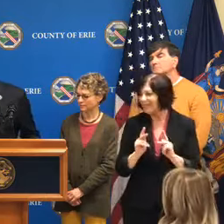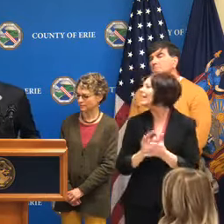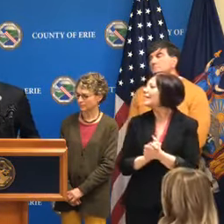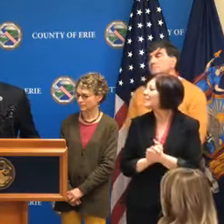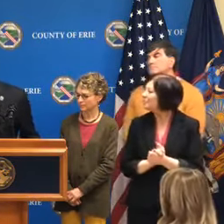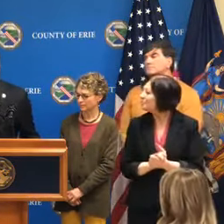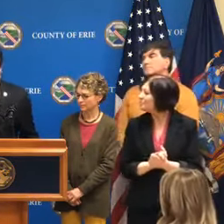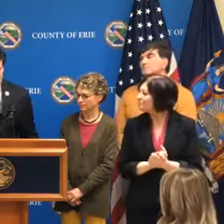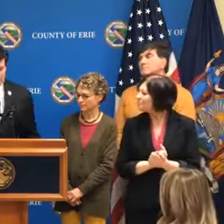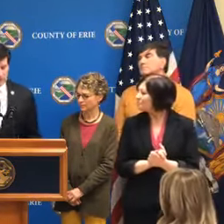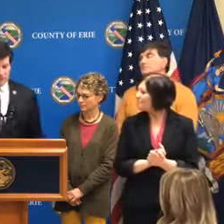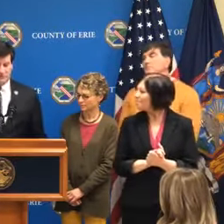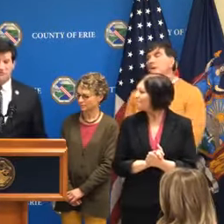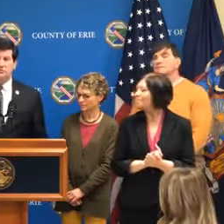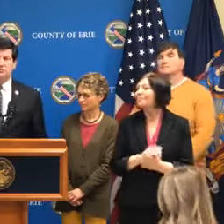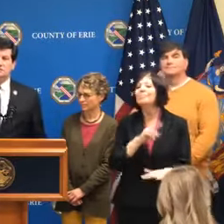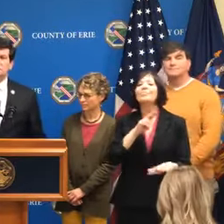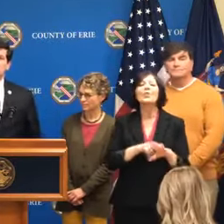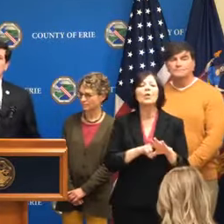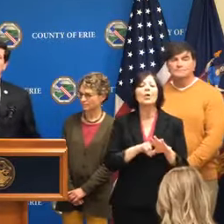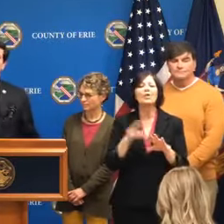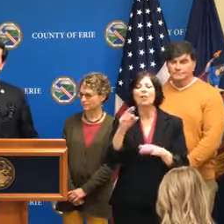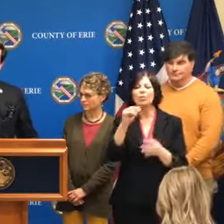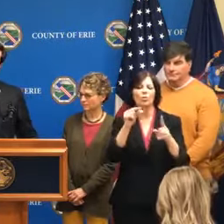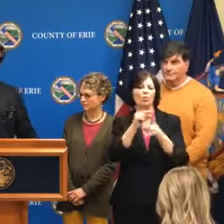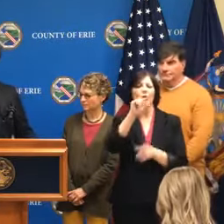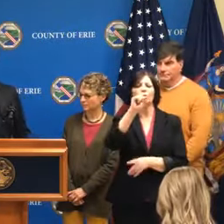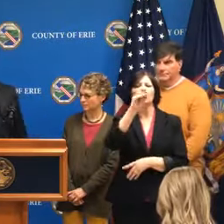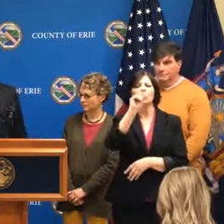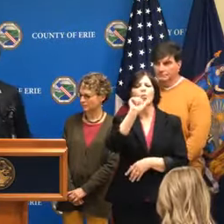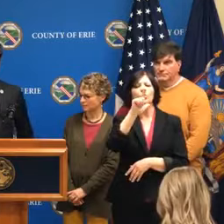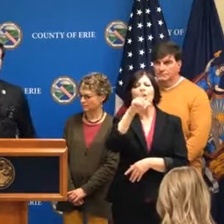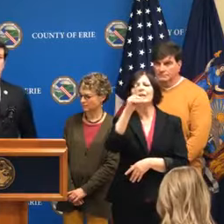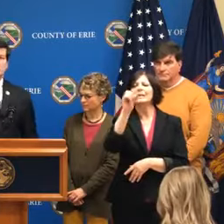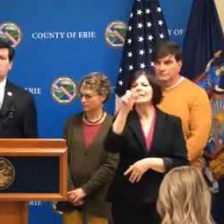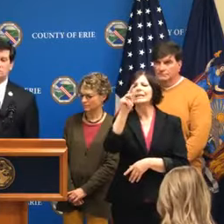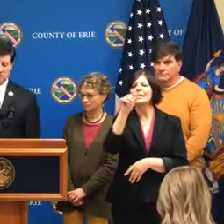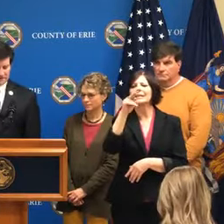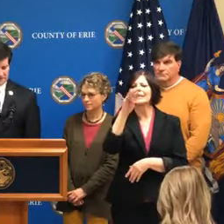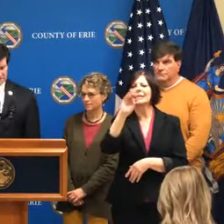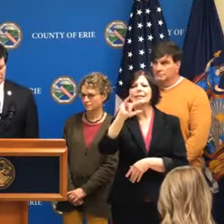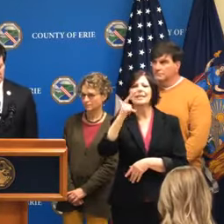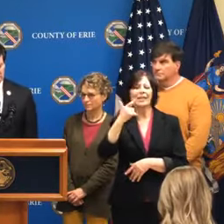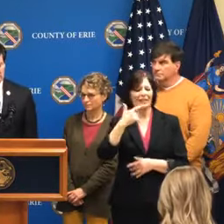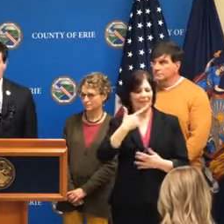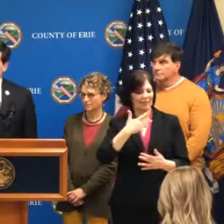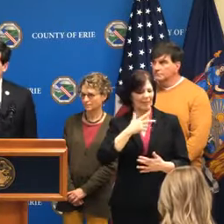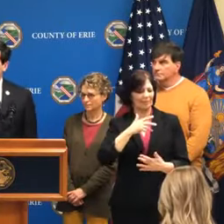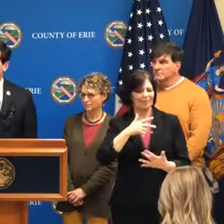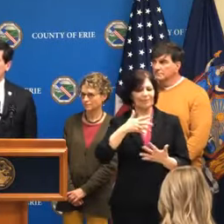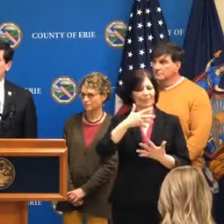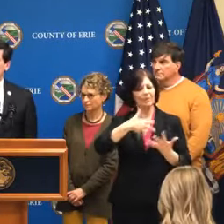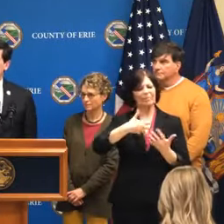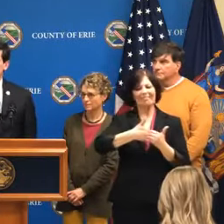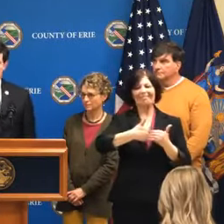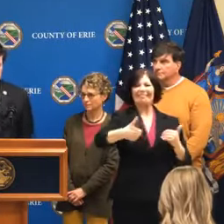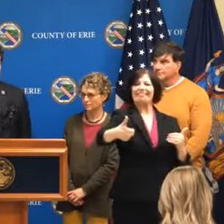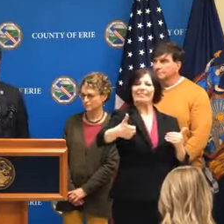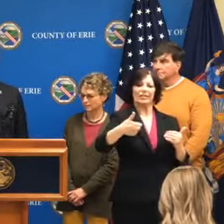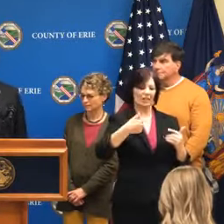won't. And then, of course, social distancing, also sometimes referred to as personal distancing. We want to reduce the